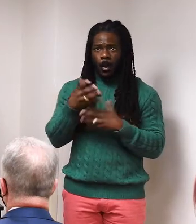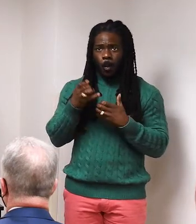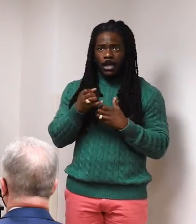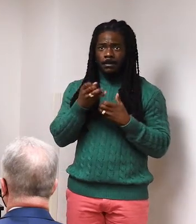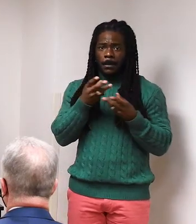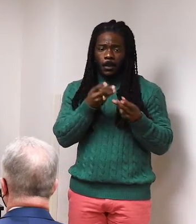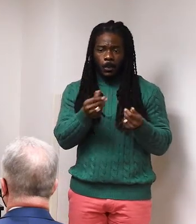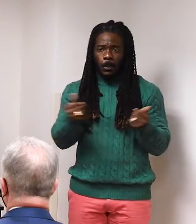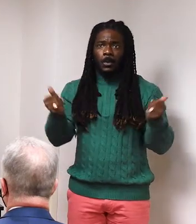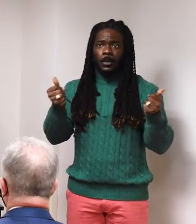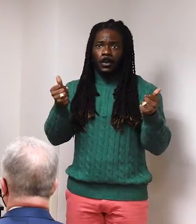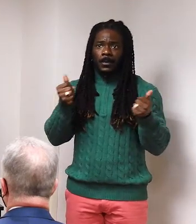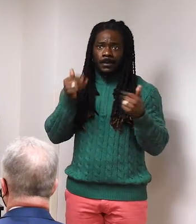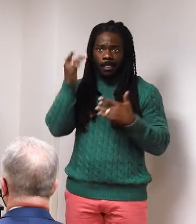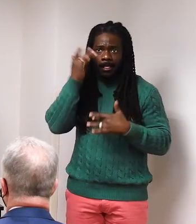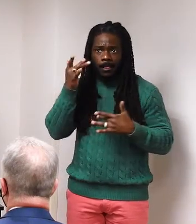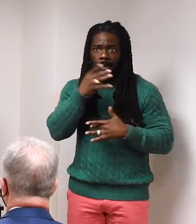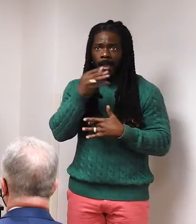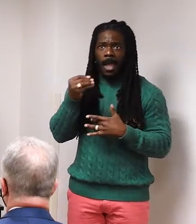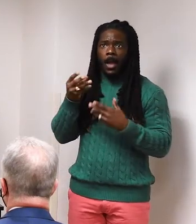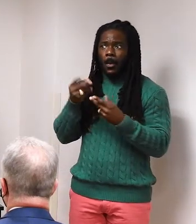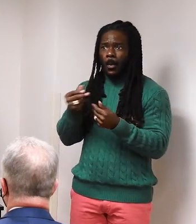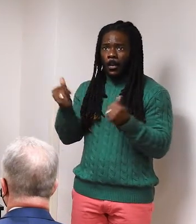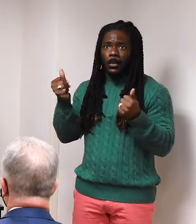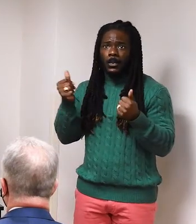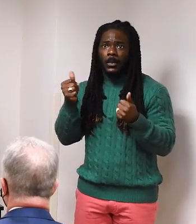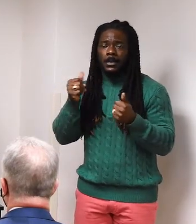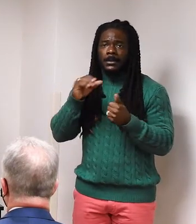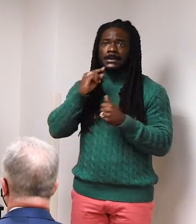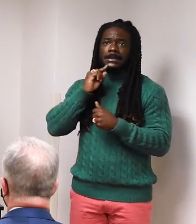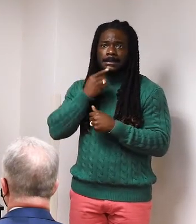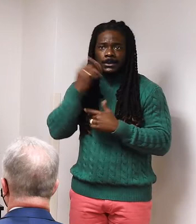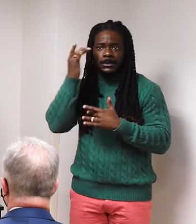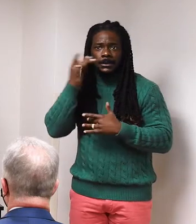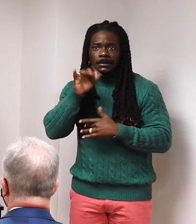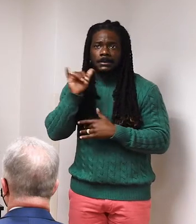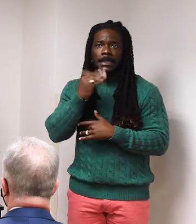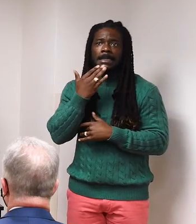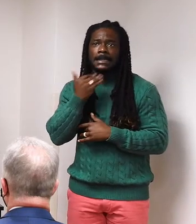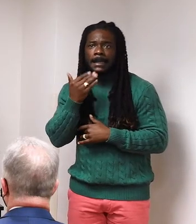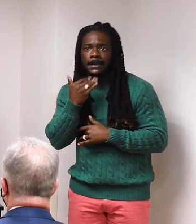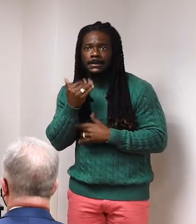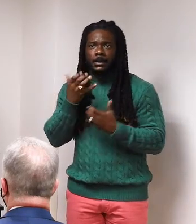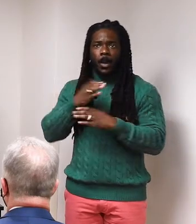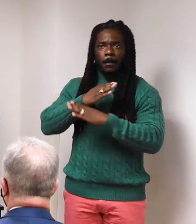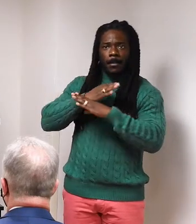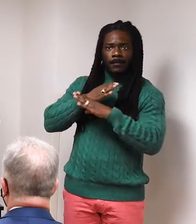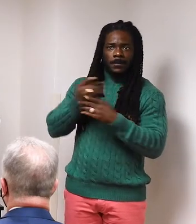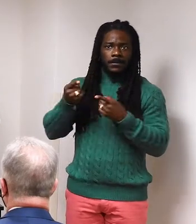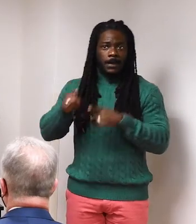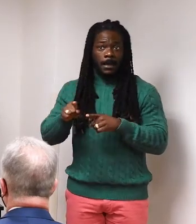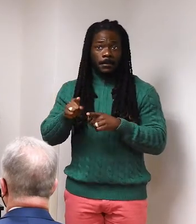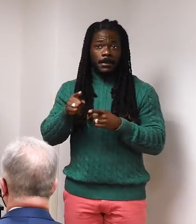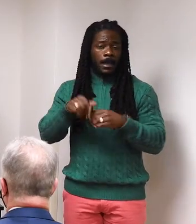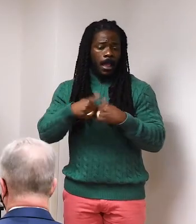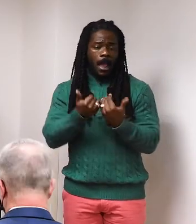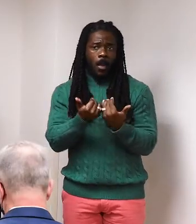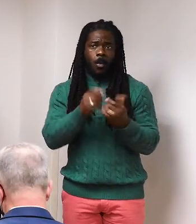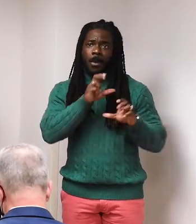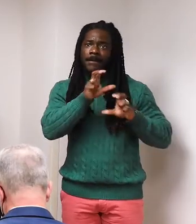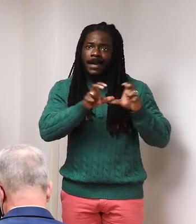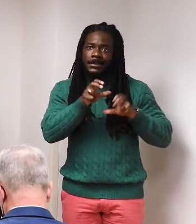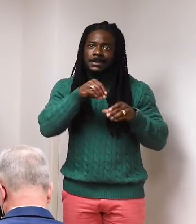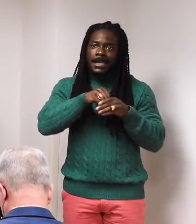illness and prevent chronic diseases such as diabetes from occurring. By investing in our children's